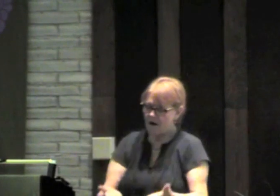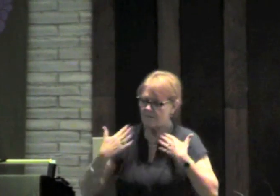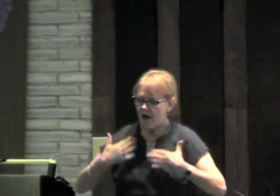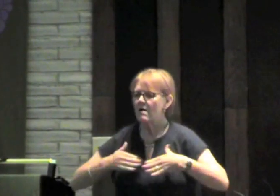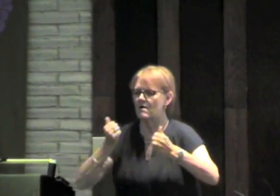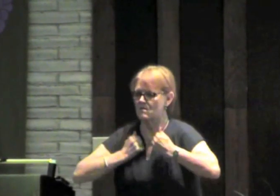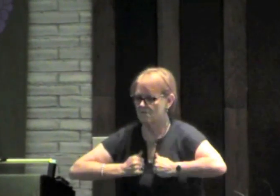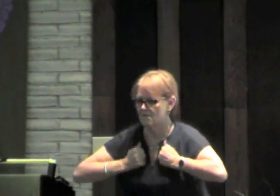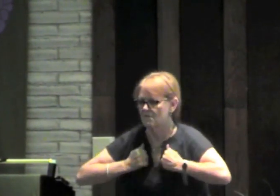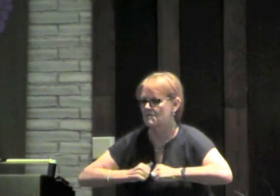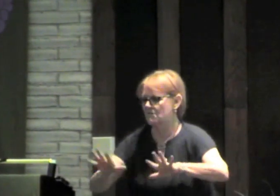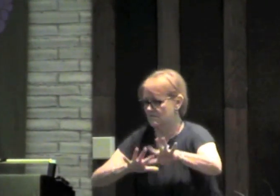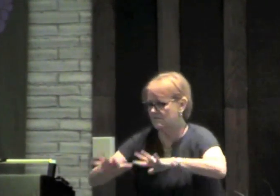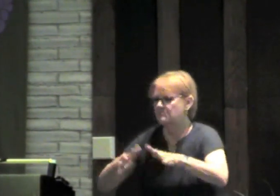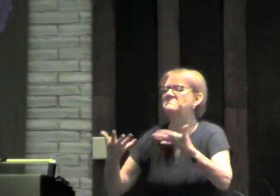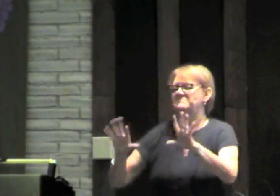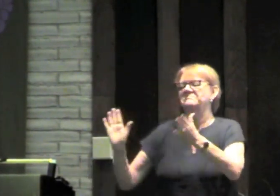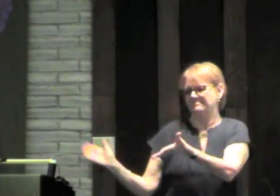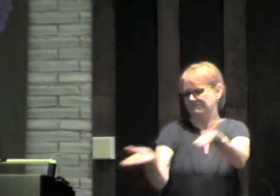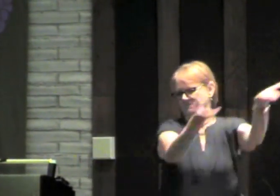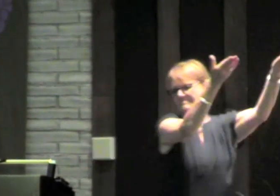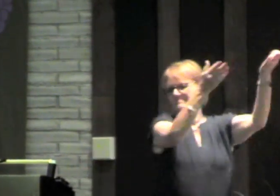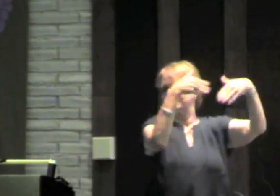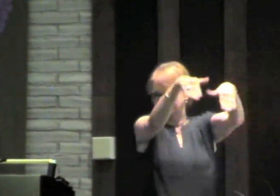was supposedly crucified, where his body was taken to be prepared